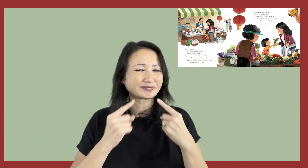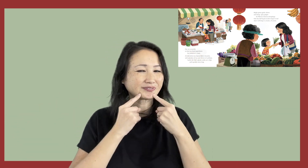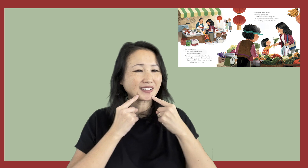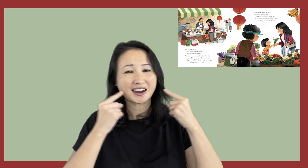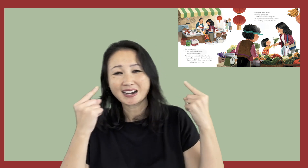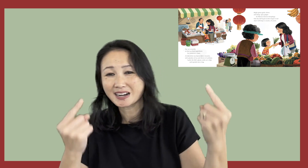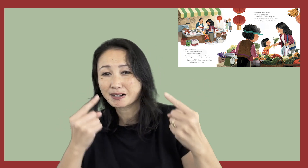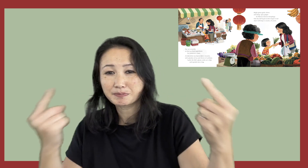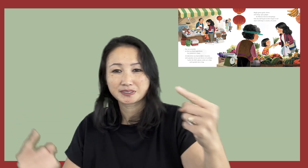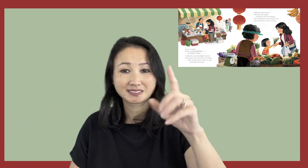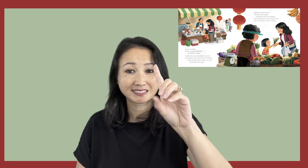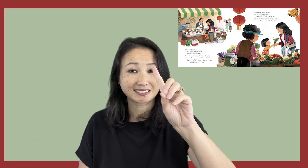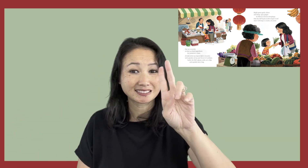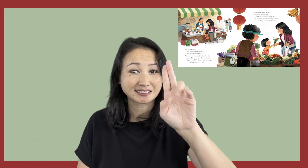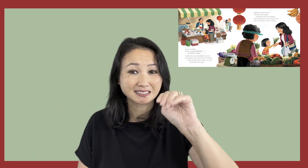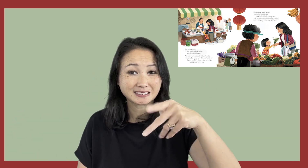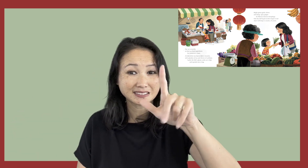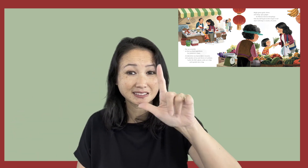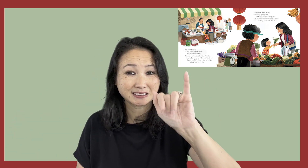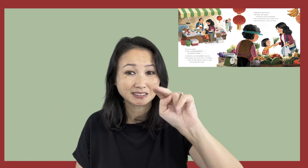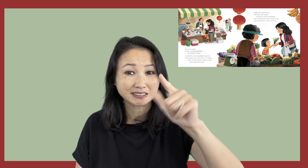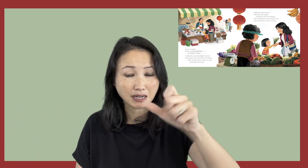on her recipe to me.